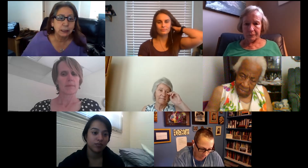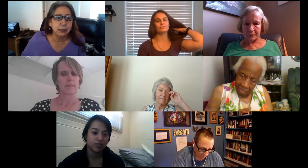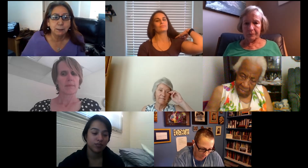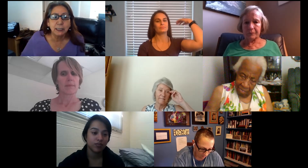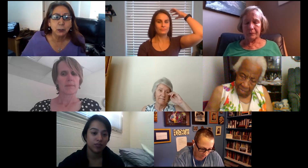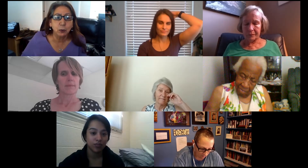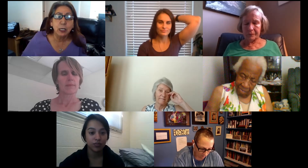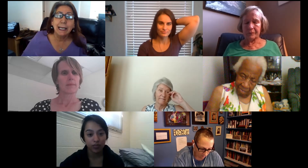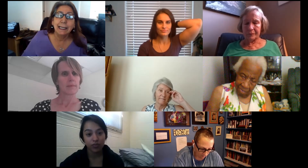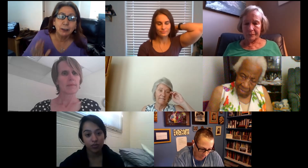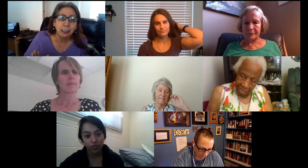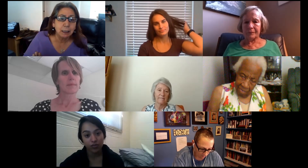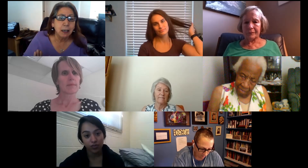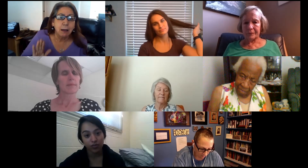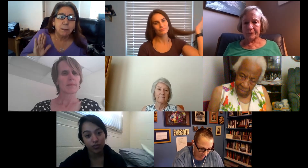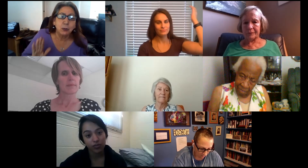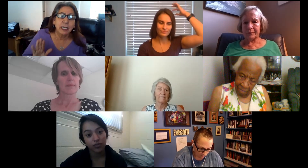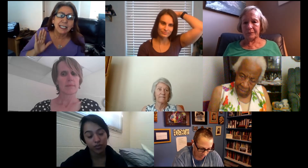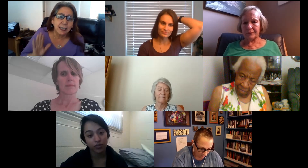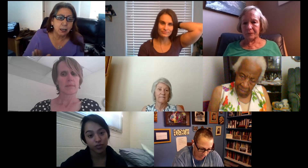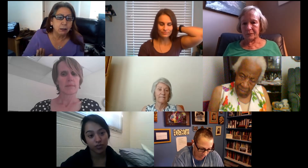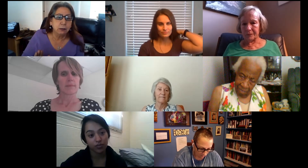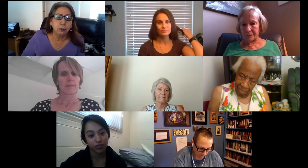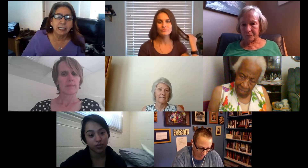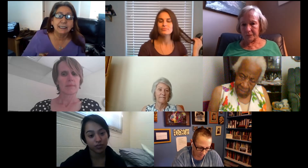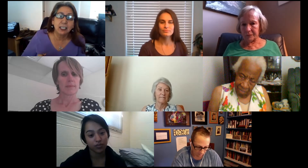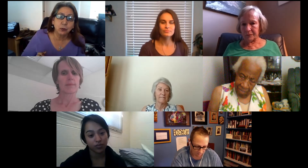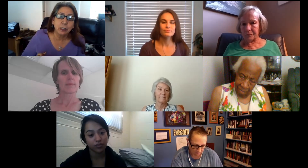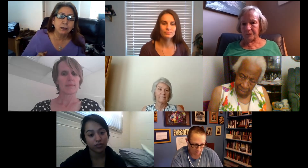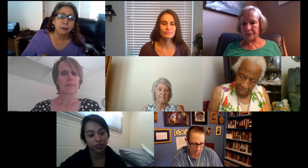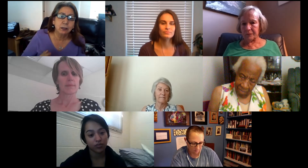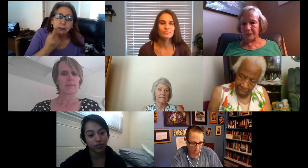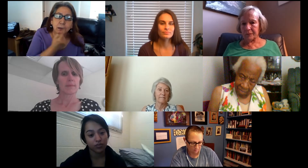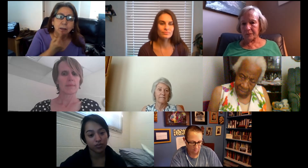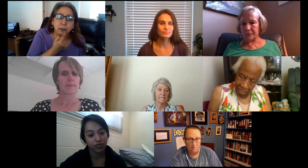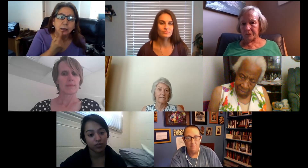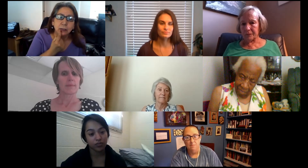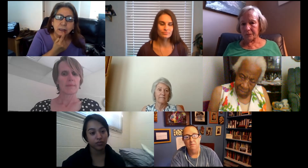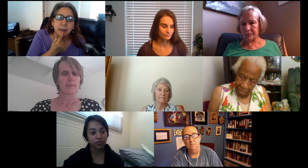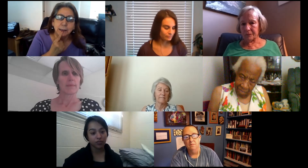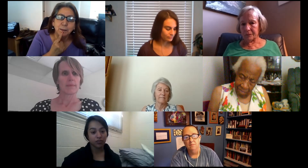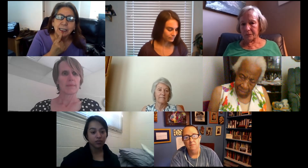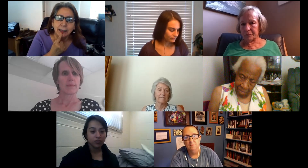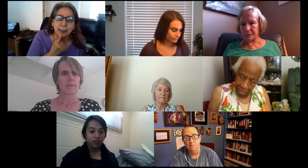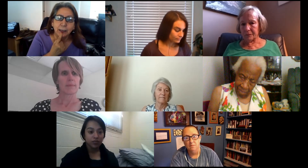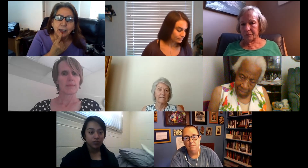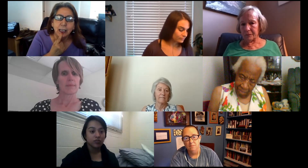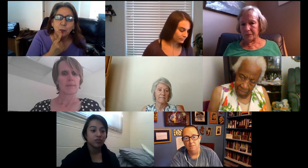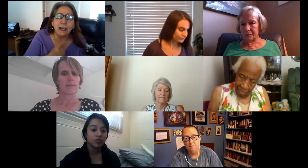say. Speak slow, clearly, but do not yell or exaggerate your speaking style. When I